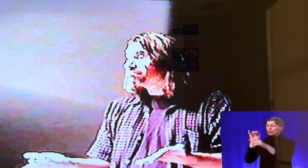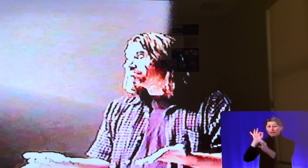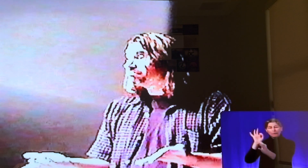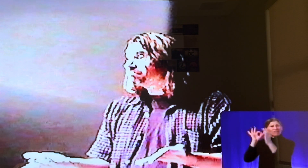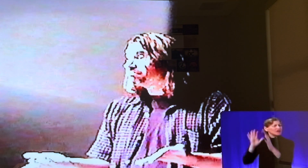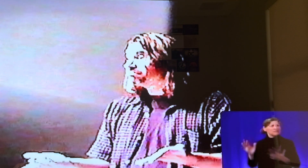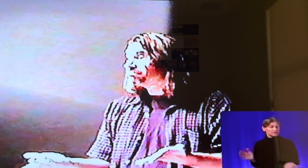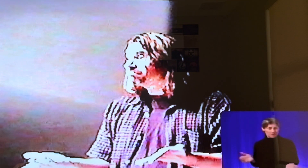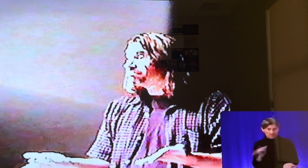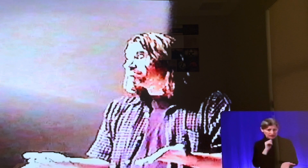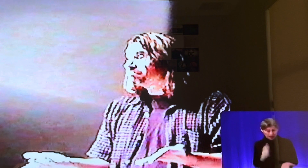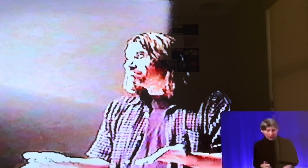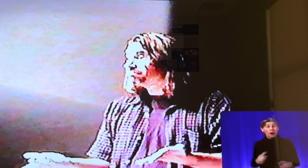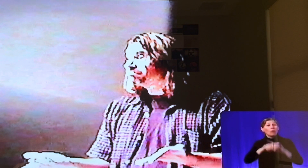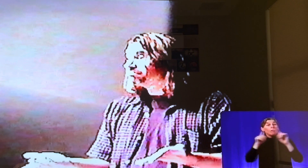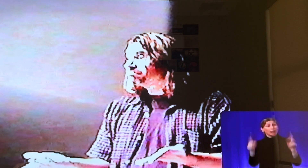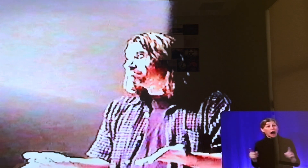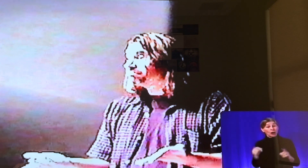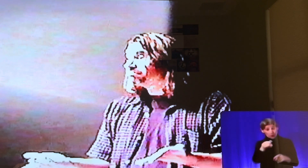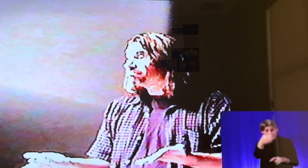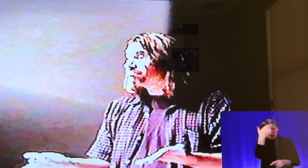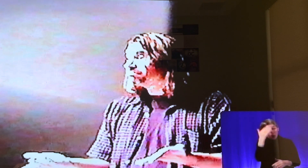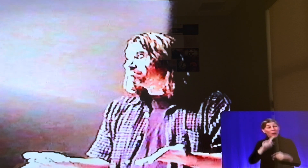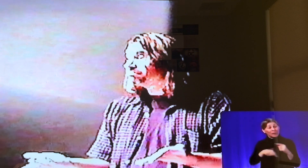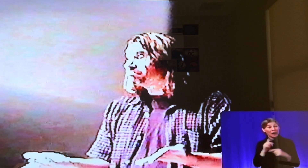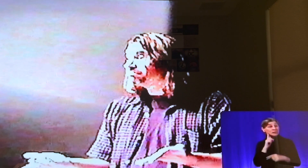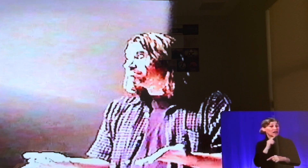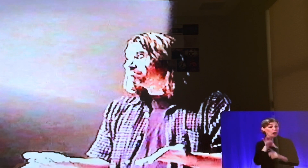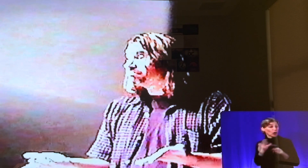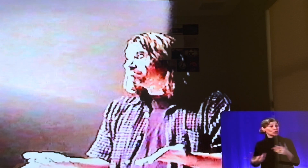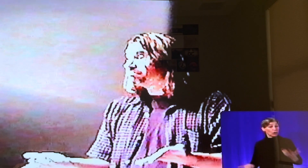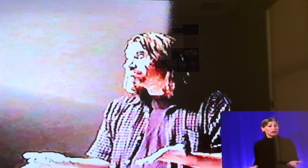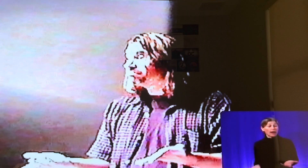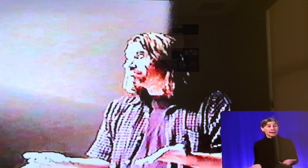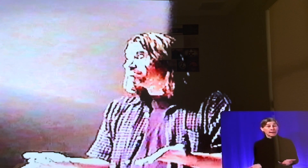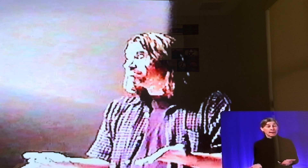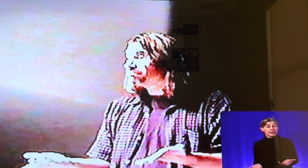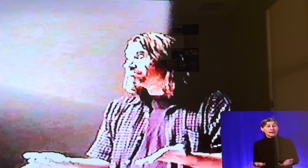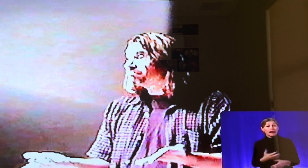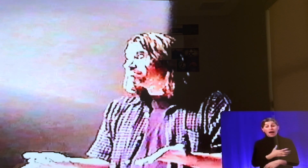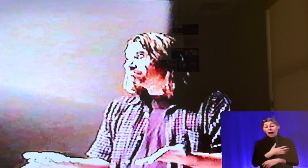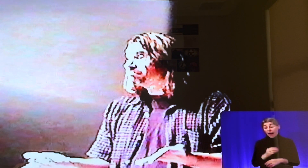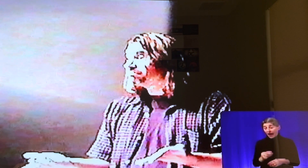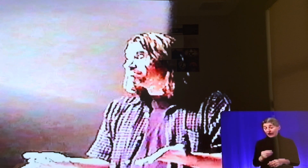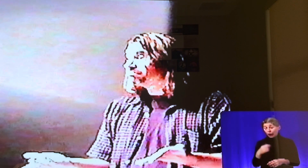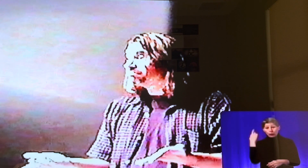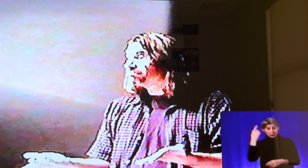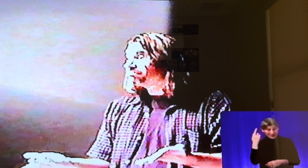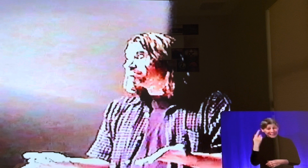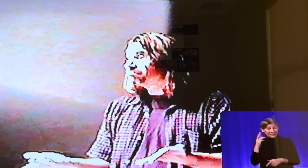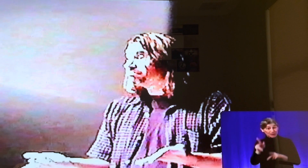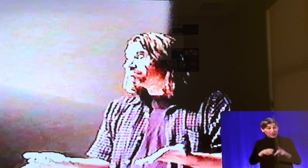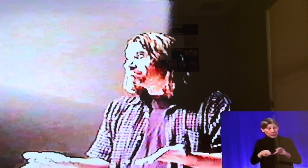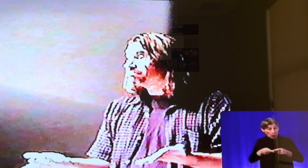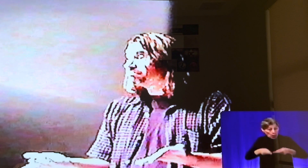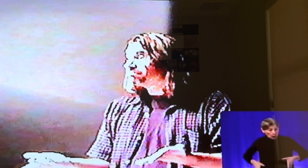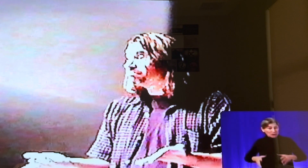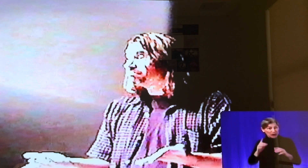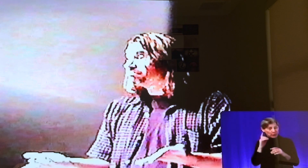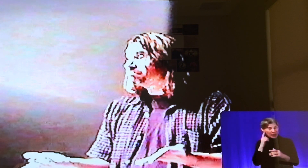correctly, but because of what you know about deaf culture and the causes for people becoming deaf, you're going to be able to guess that even